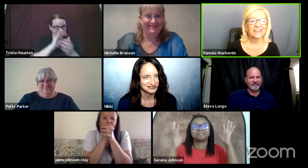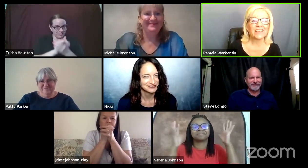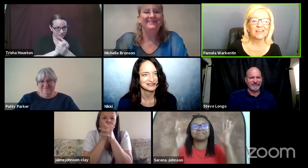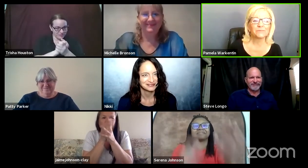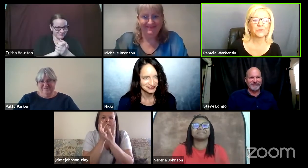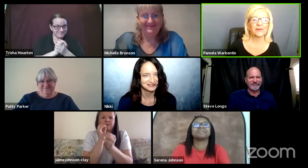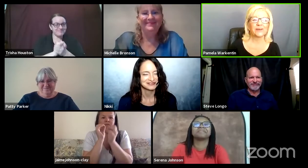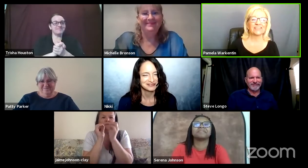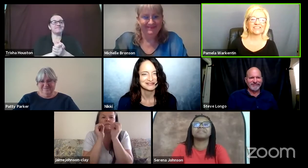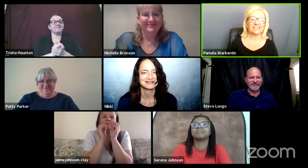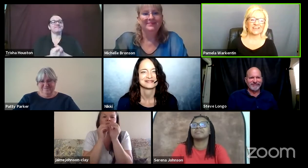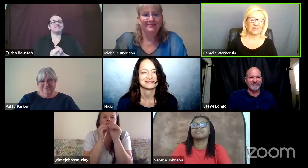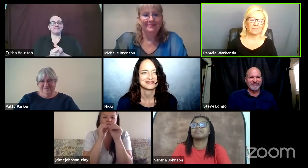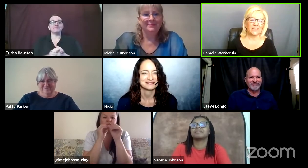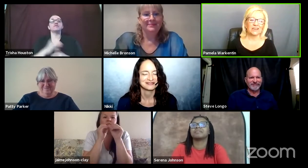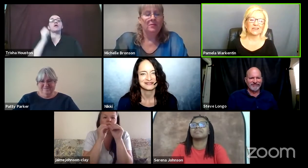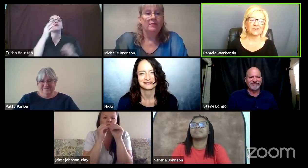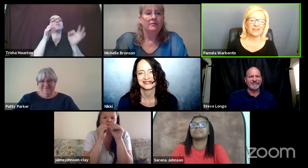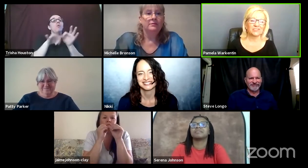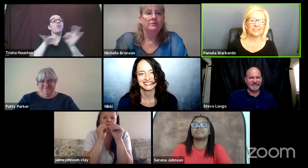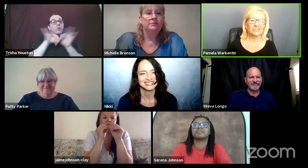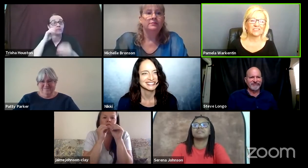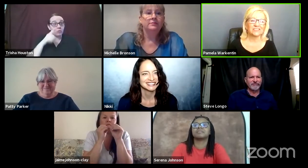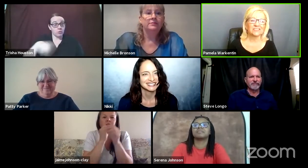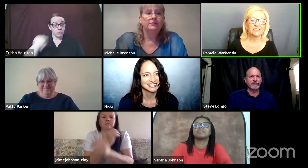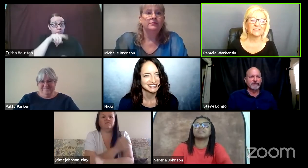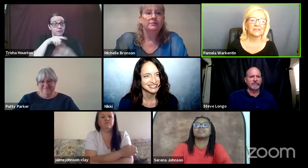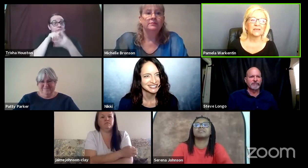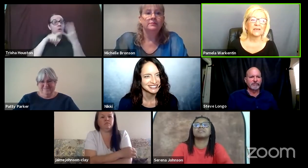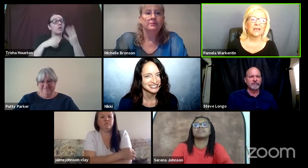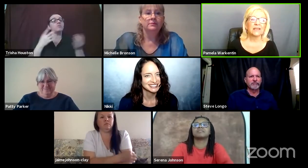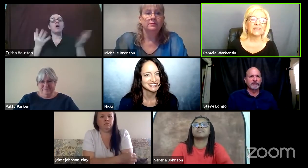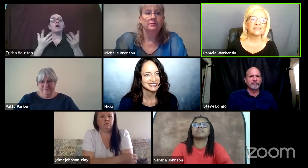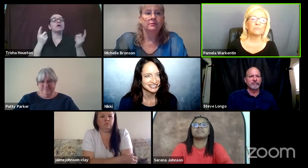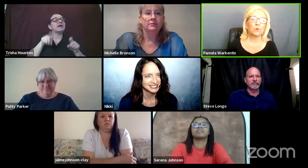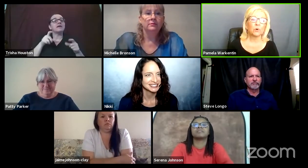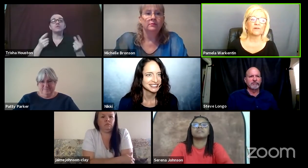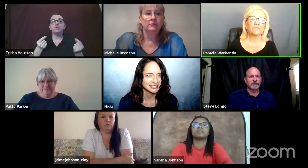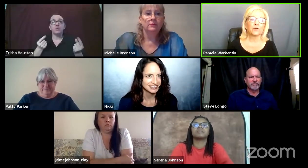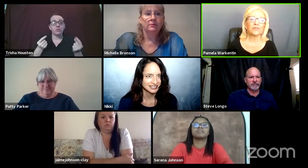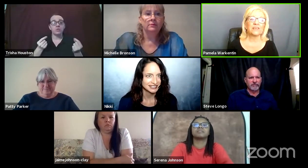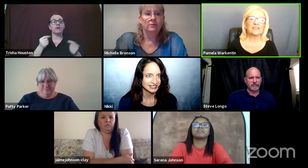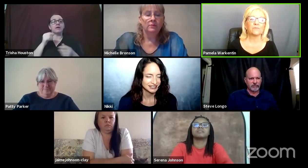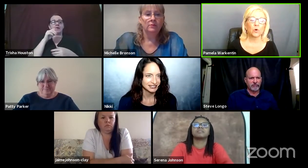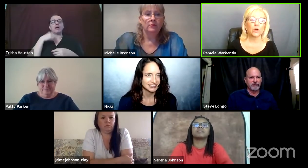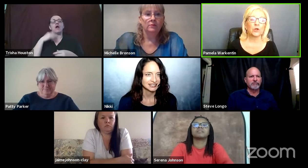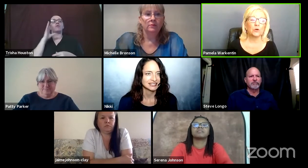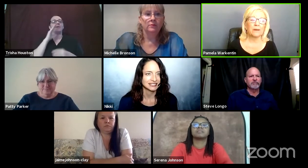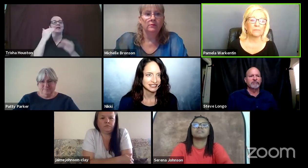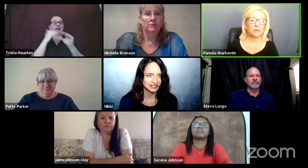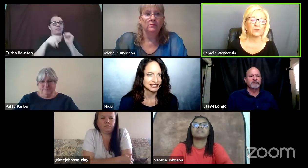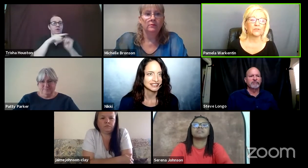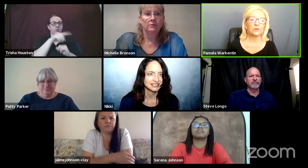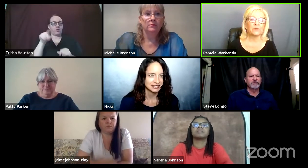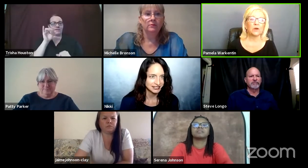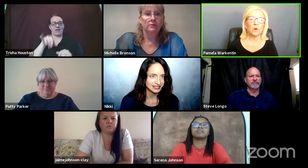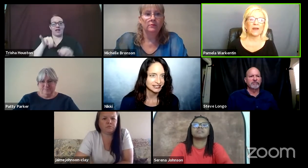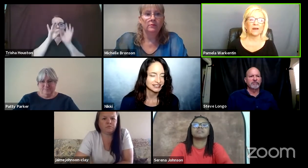Thank you for joining us today, Jamie, and congratulations. It is important for these 4 new members to be